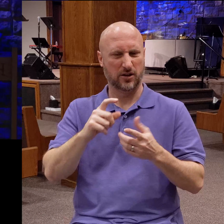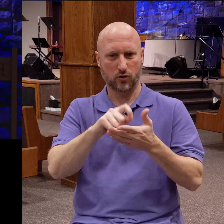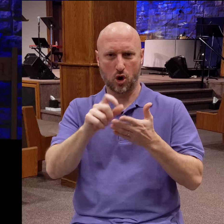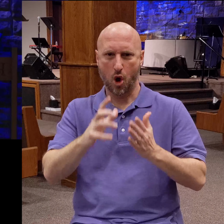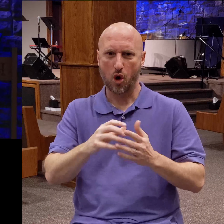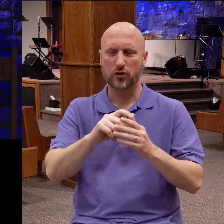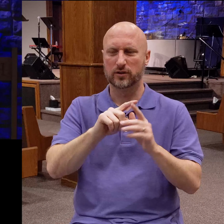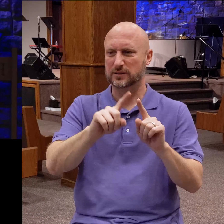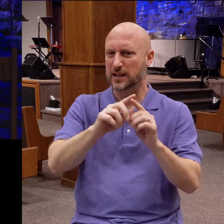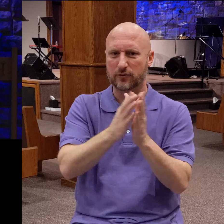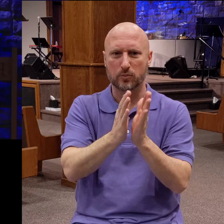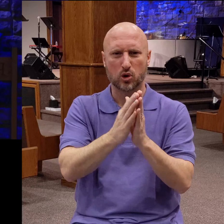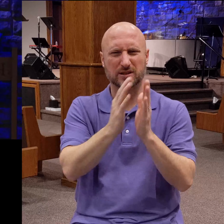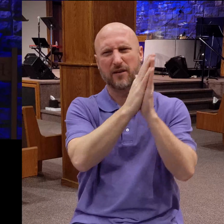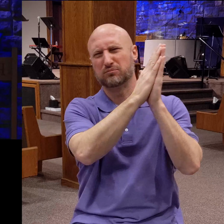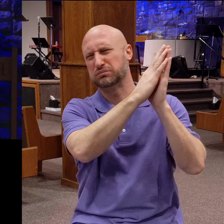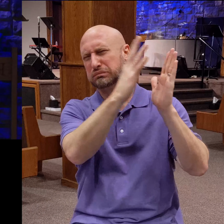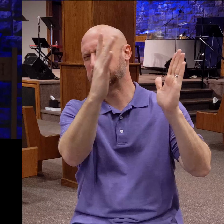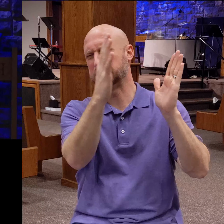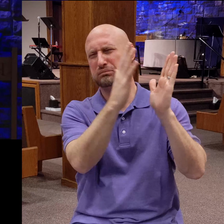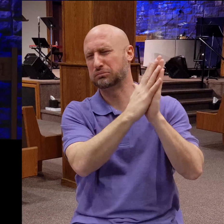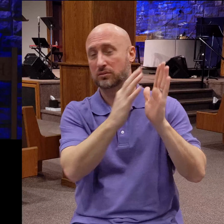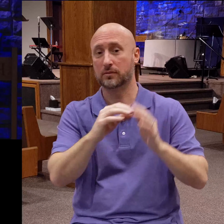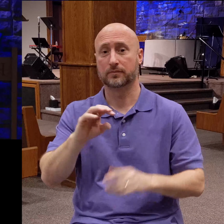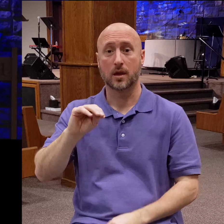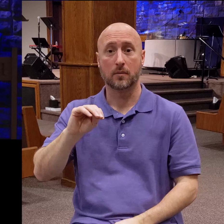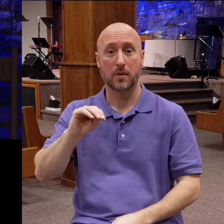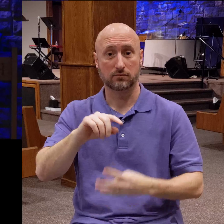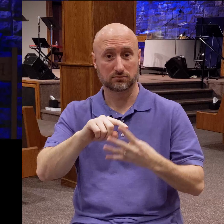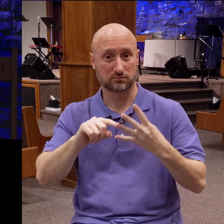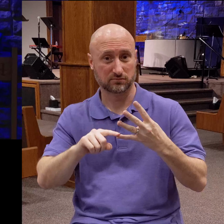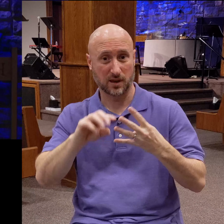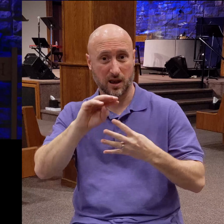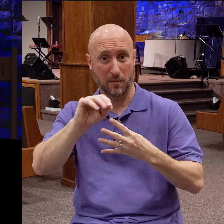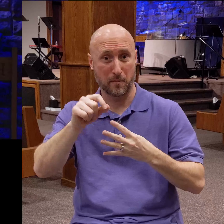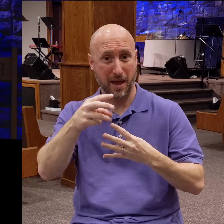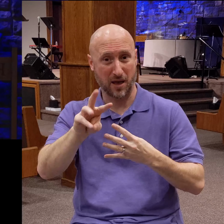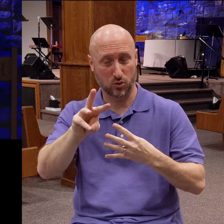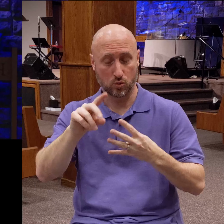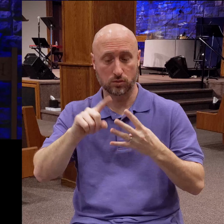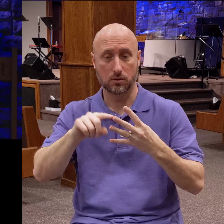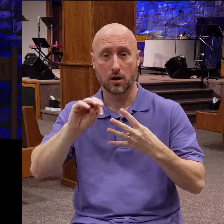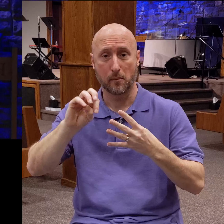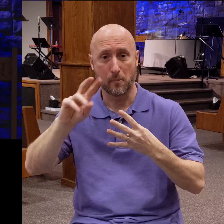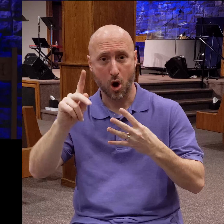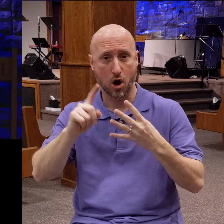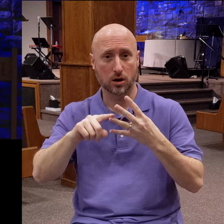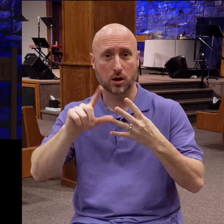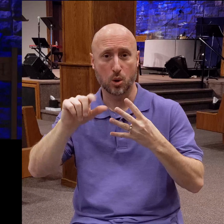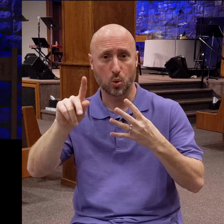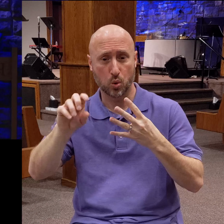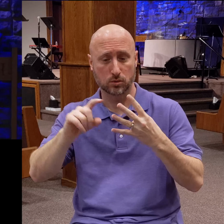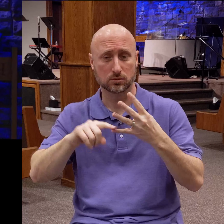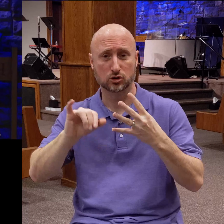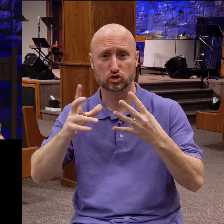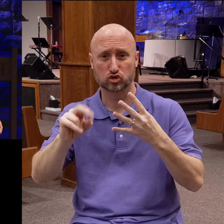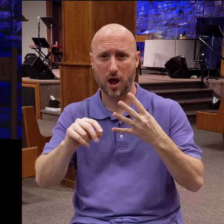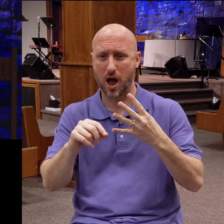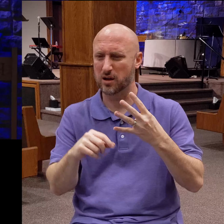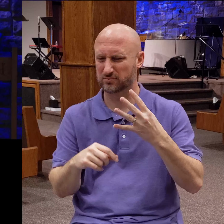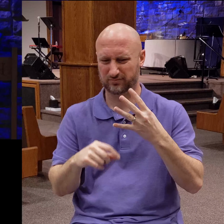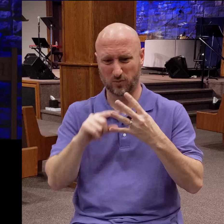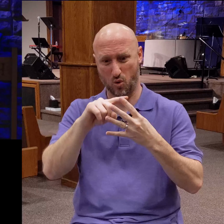volumes. If you take Matthew, Mark, and Luke, and John in your Bible, you know, it's about 1/8 inch thick. You think, this is the record